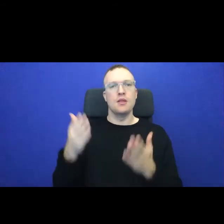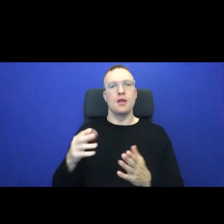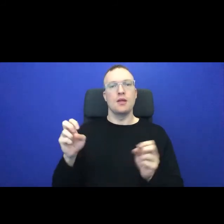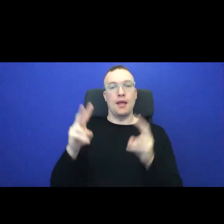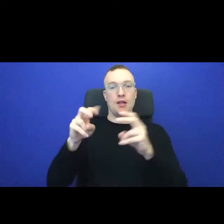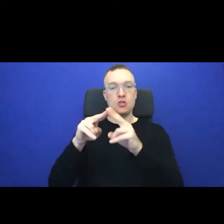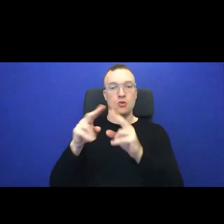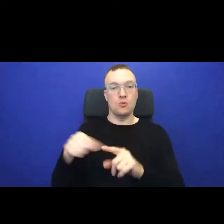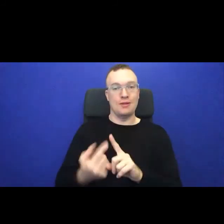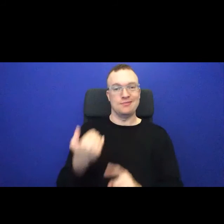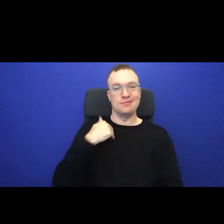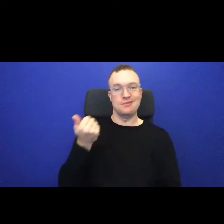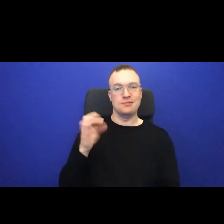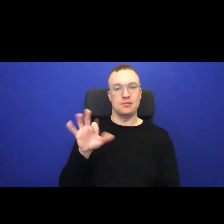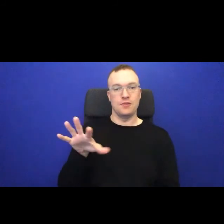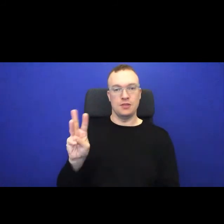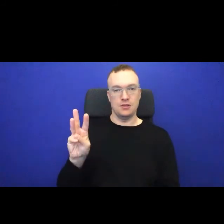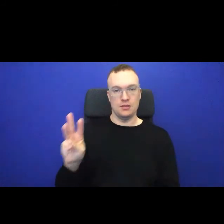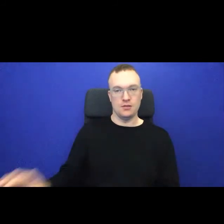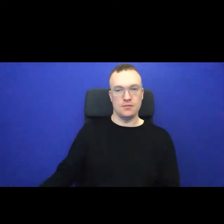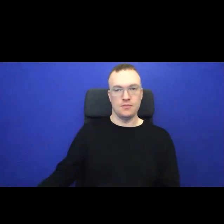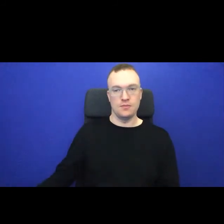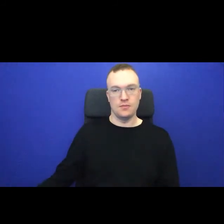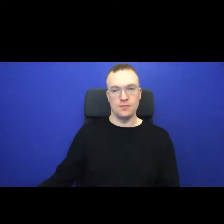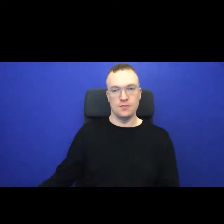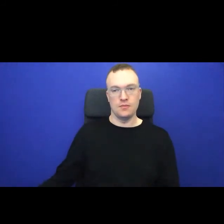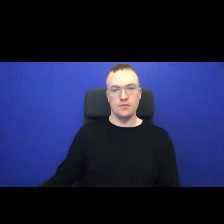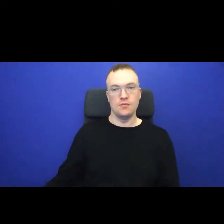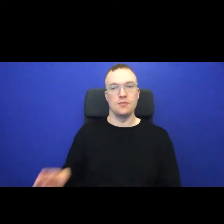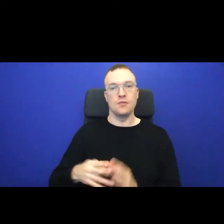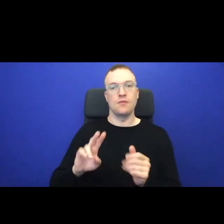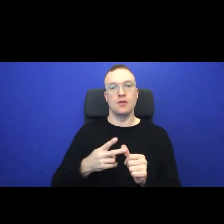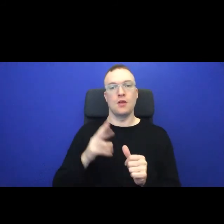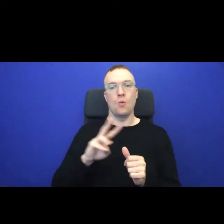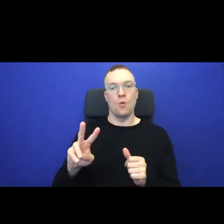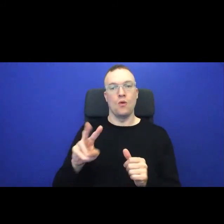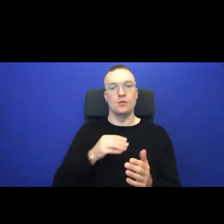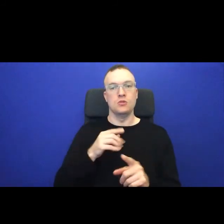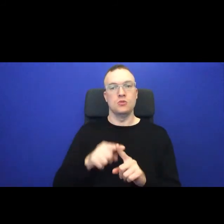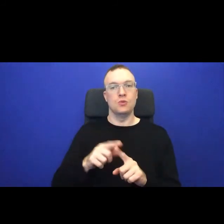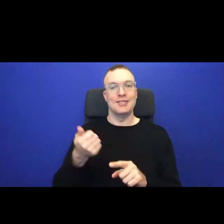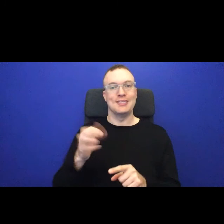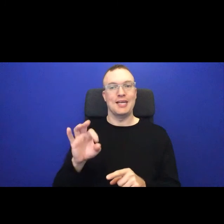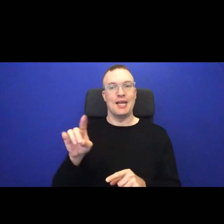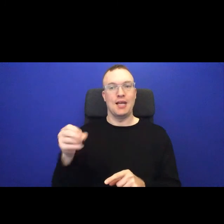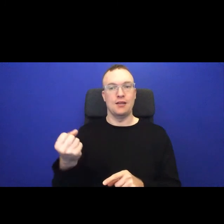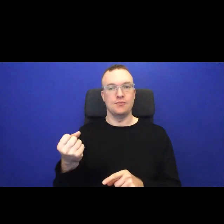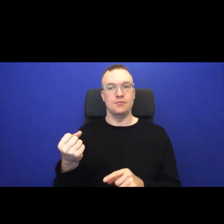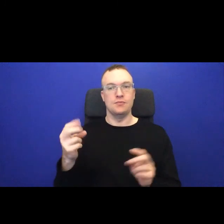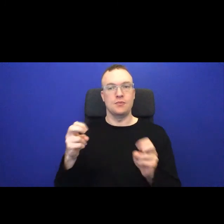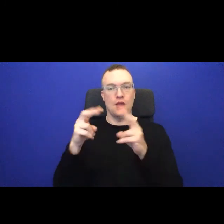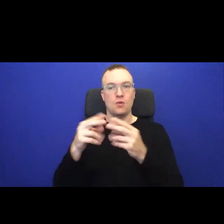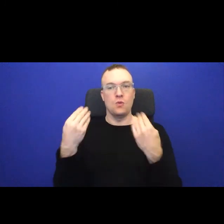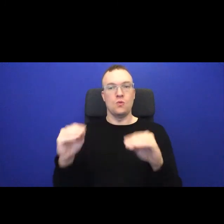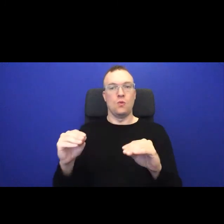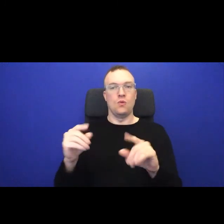If you remember, from the end of the Second World War through to the mid-1980s, the castle had been sold by the